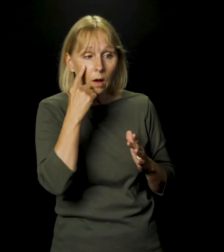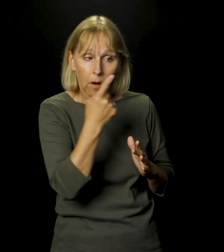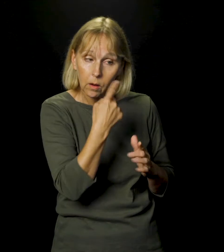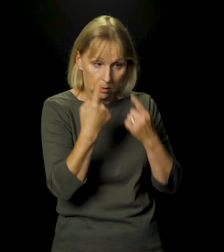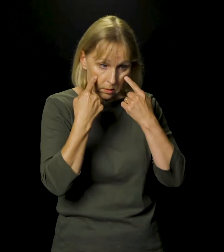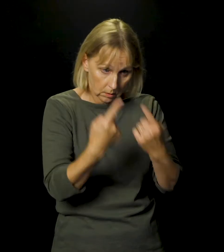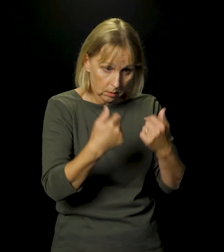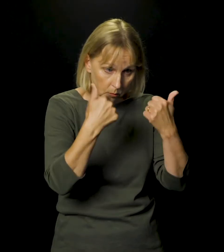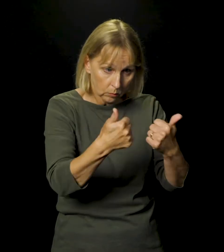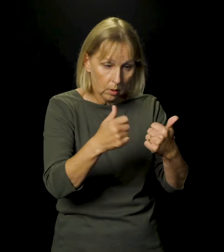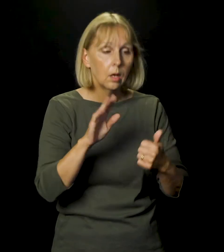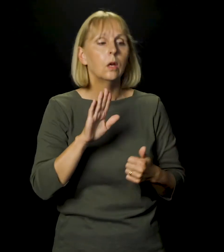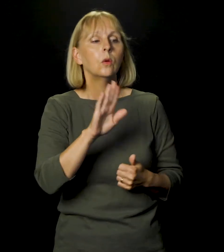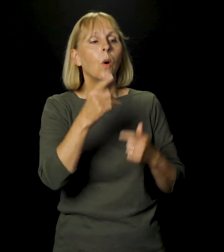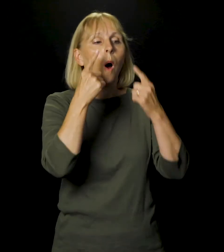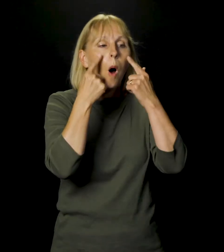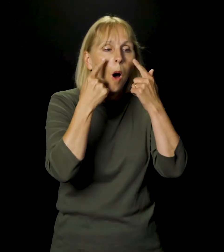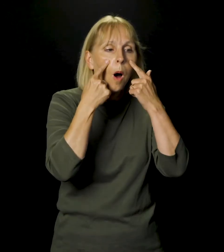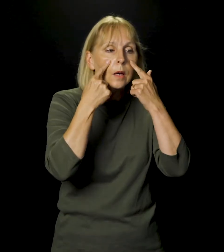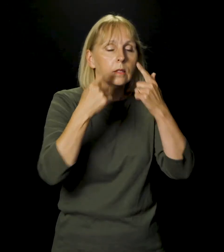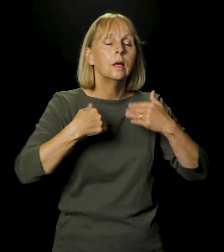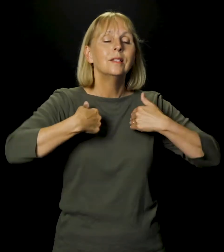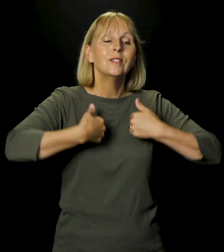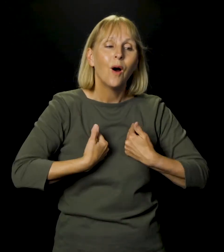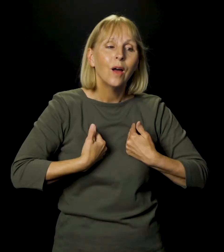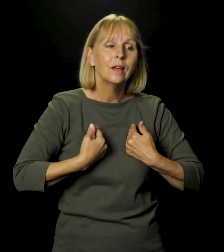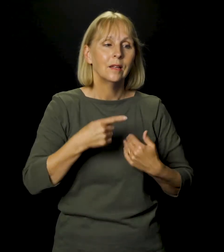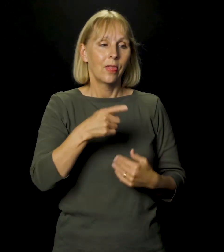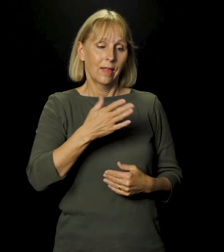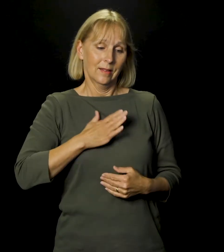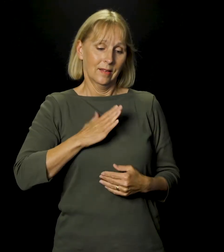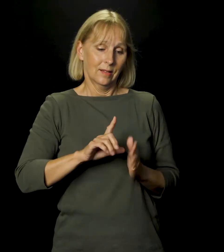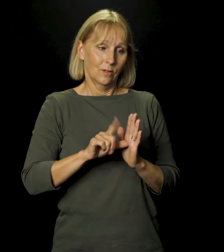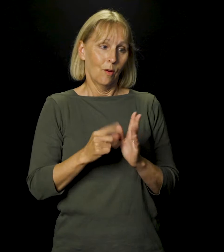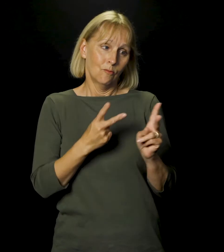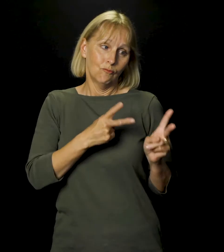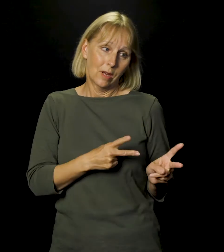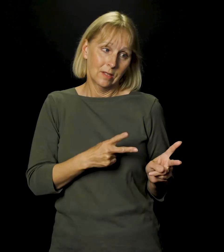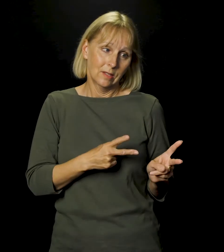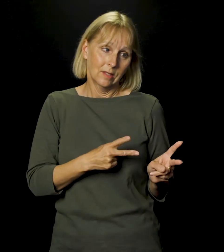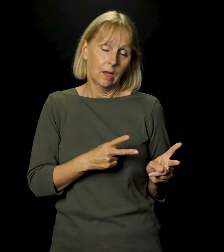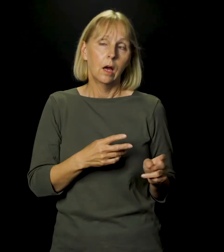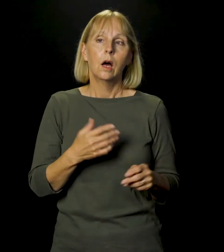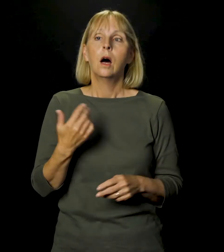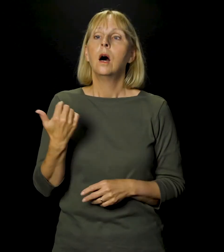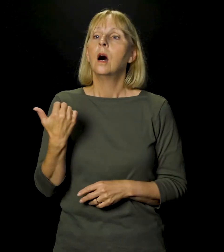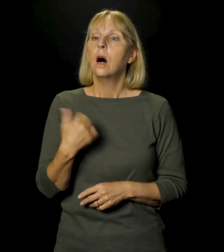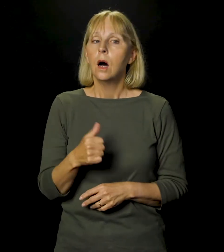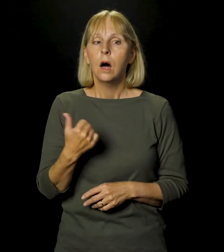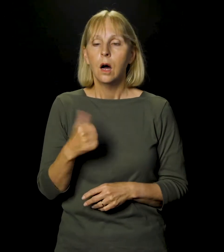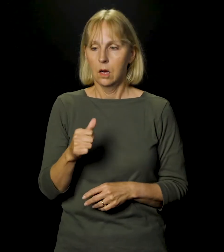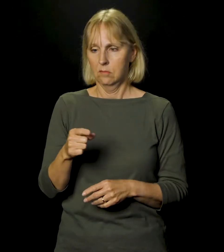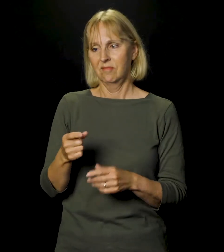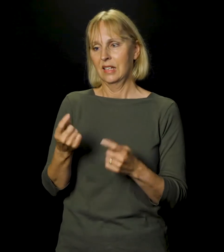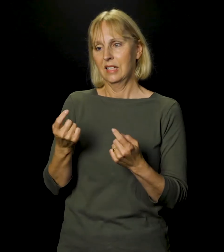eyes are tired. They just need time to rejuvenate and replenish." And I thought, well, that's easy for